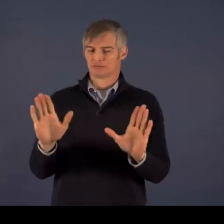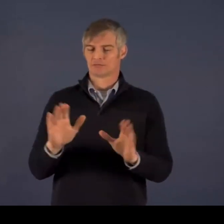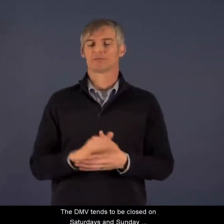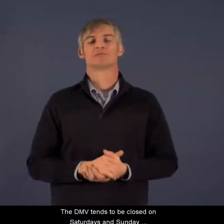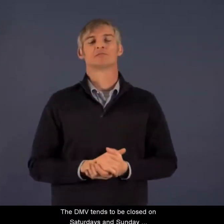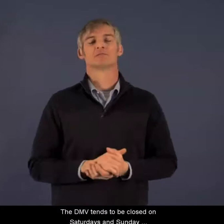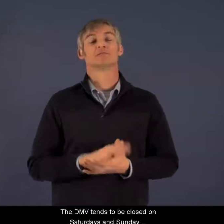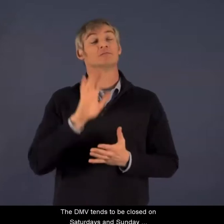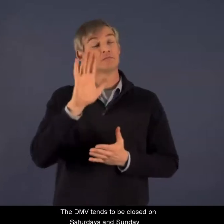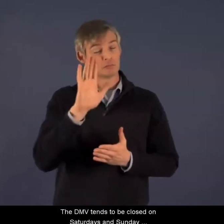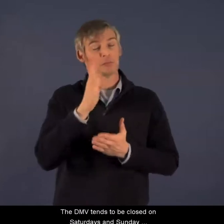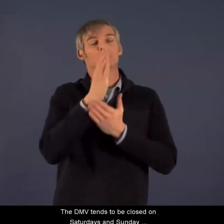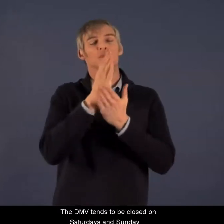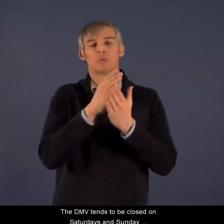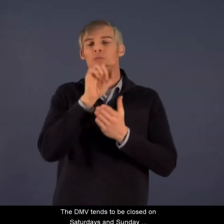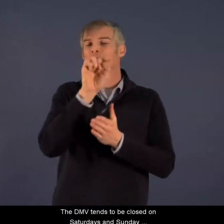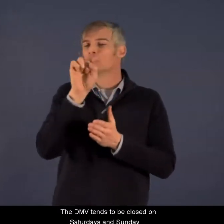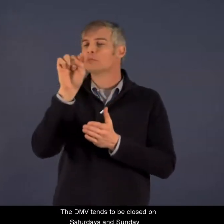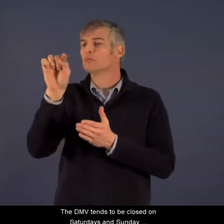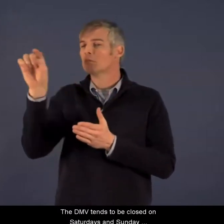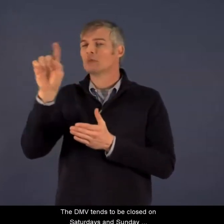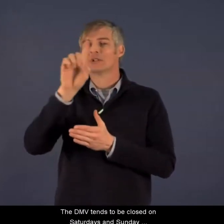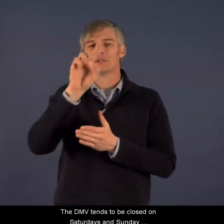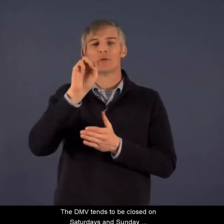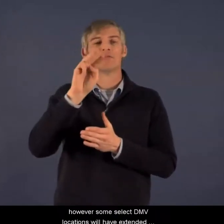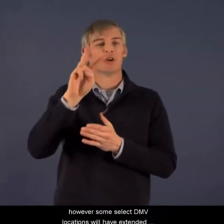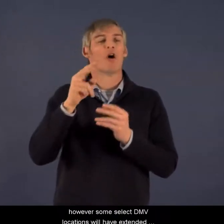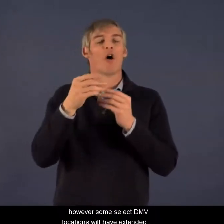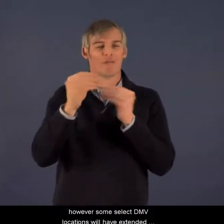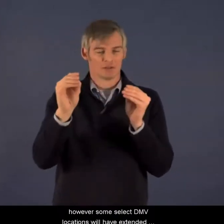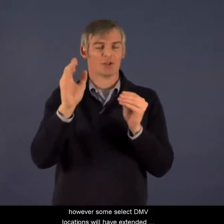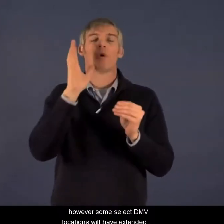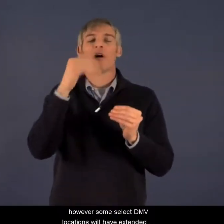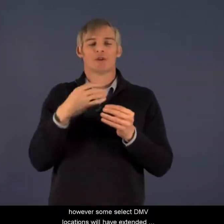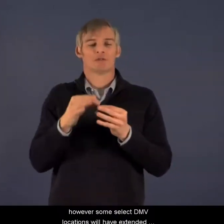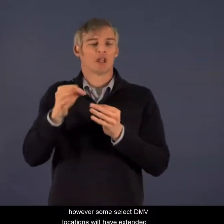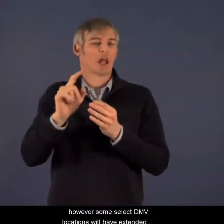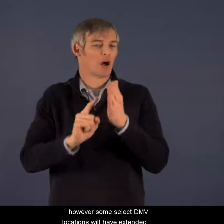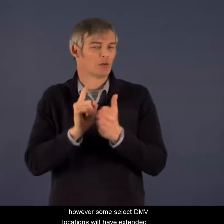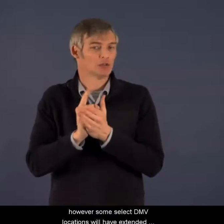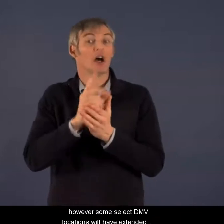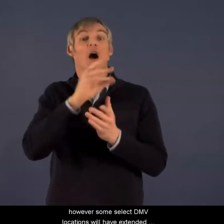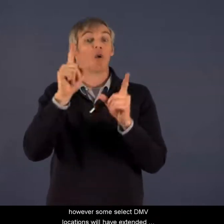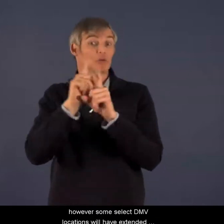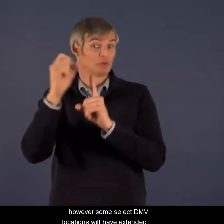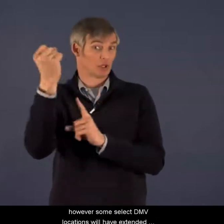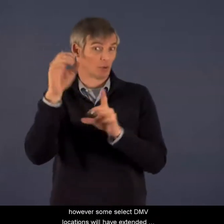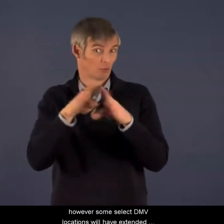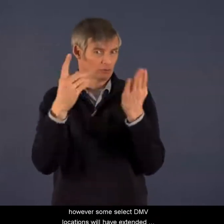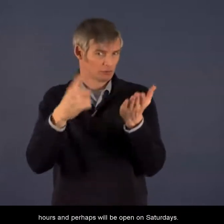The DMV tends to be closed on Saturdays and Sunday. However, some select DMV locations will have extended